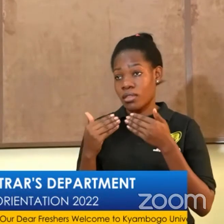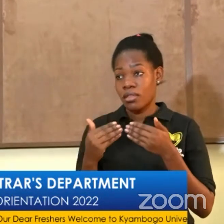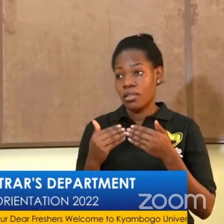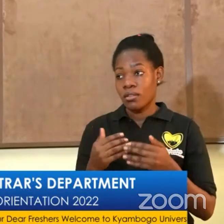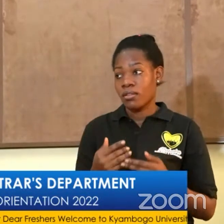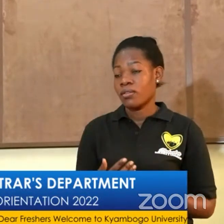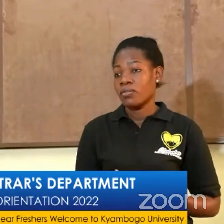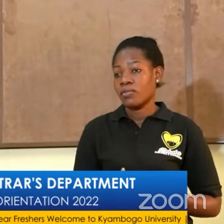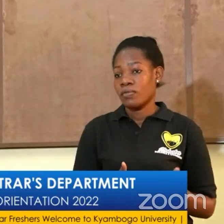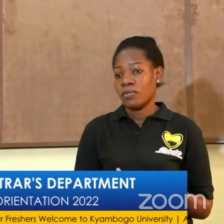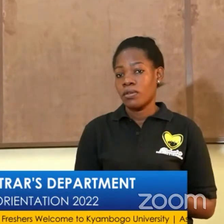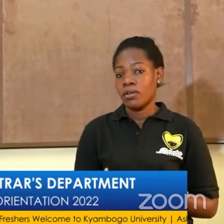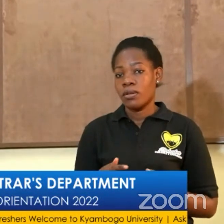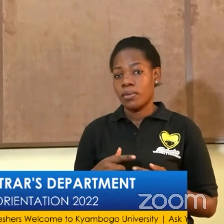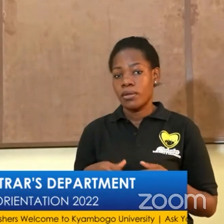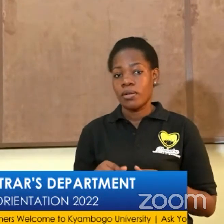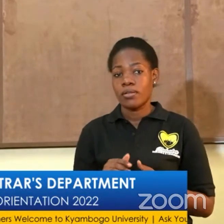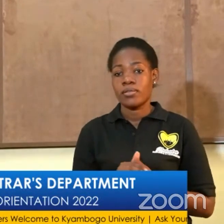us.